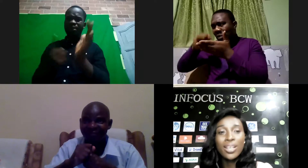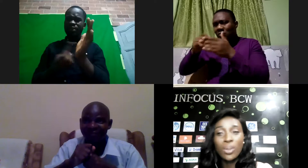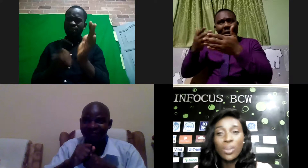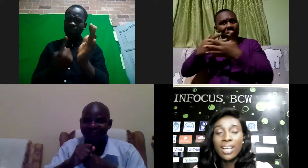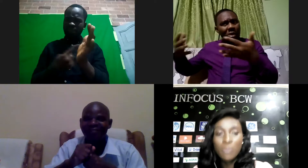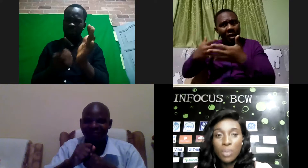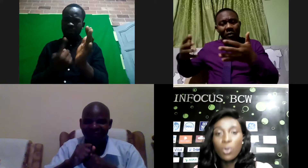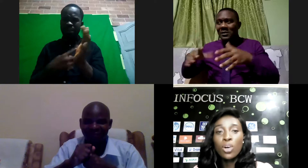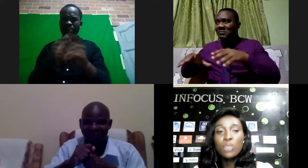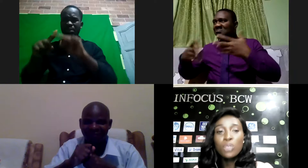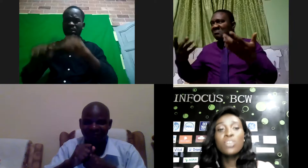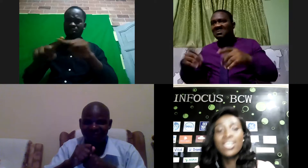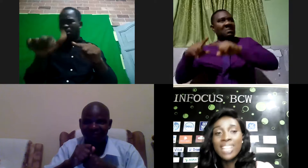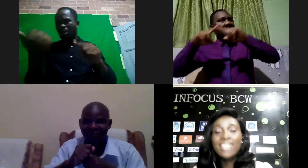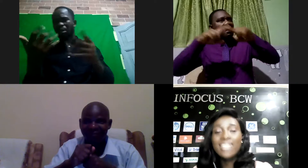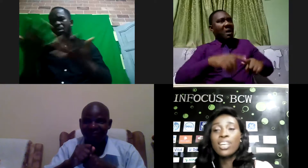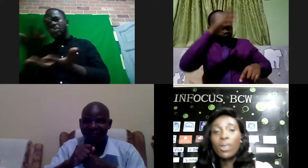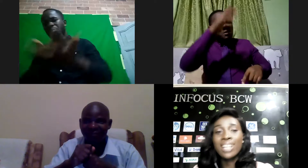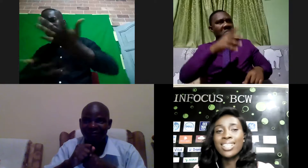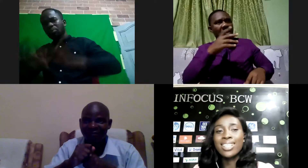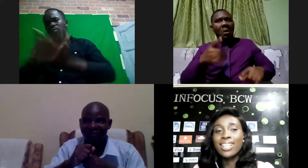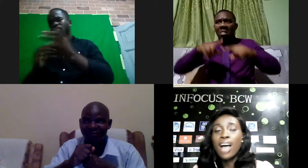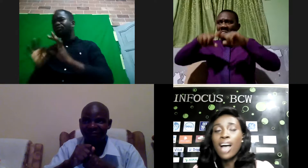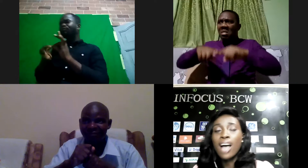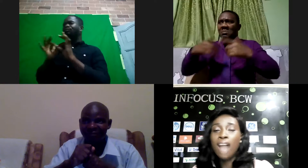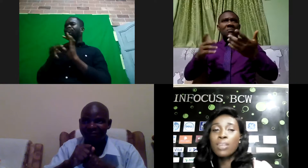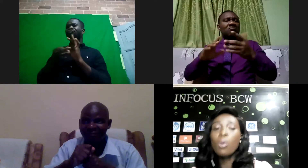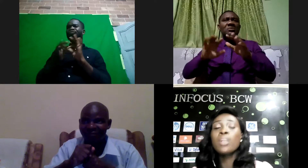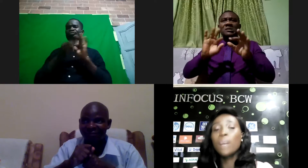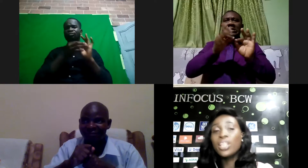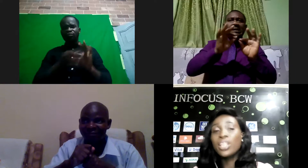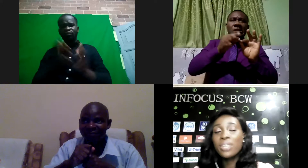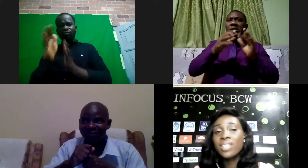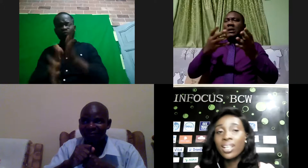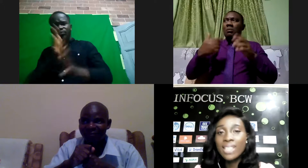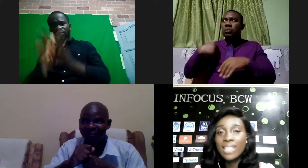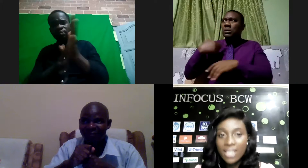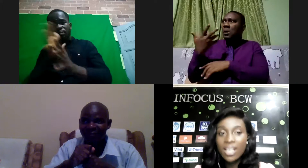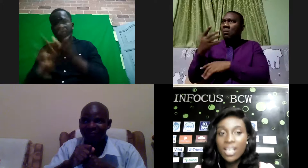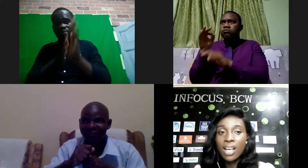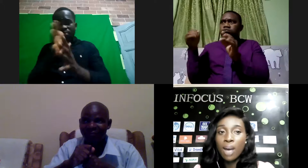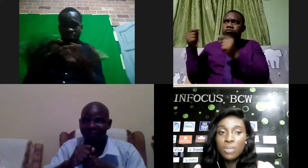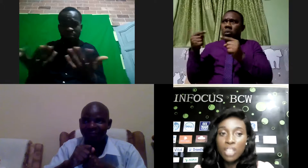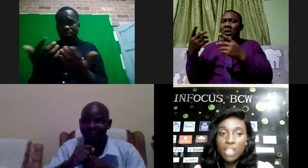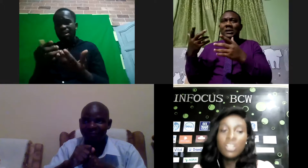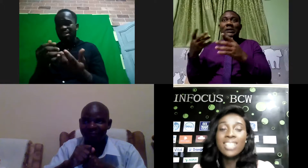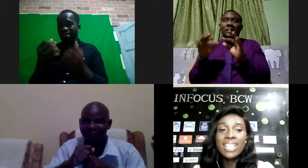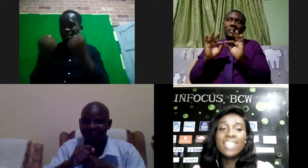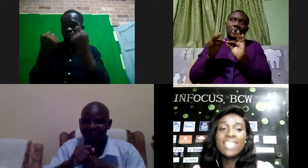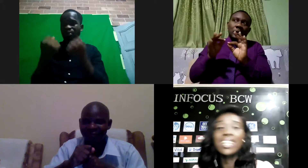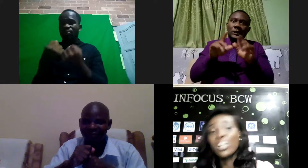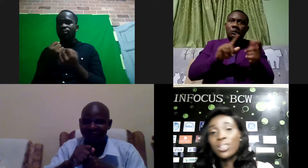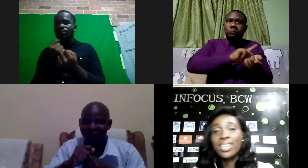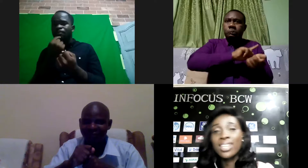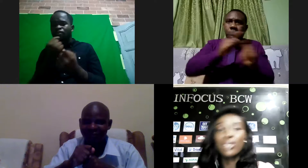depend on other people to be translating and all that, and then at the moment where they critically need search translators and